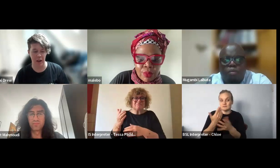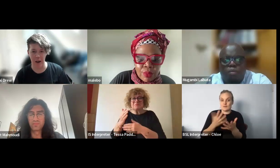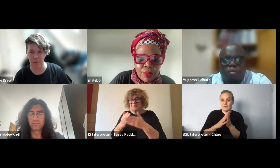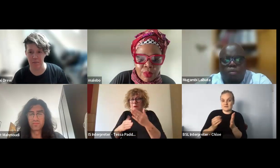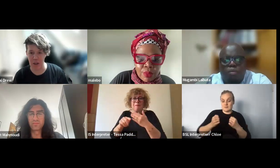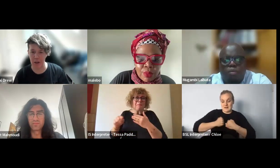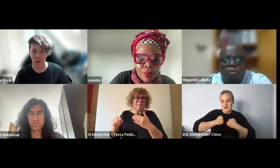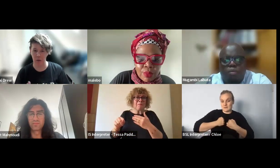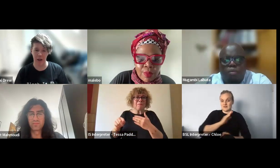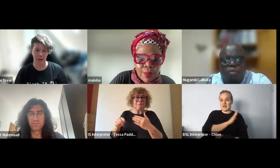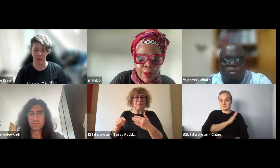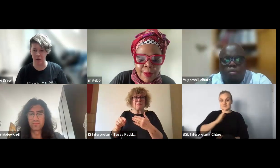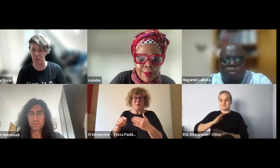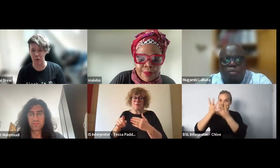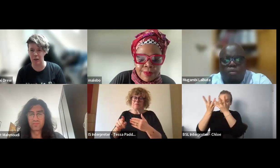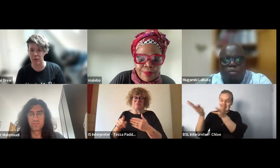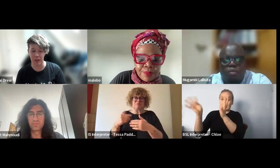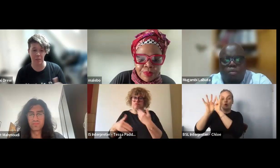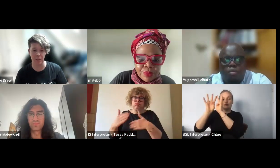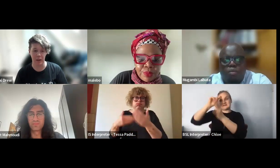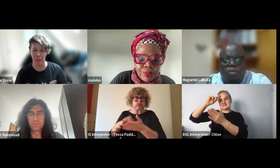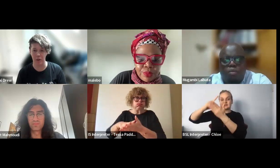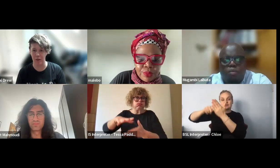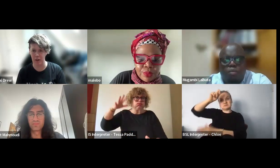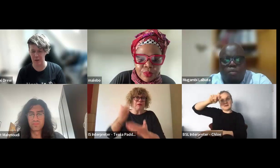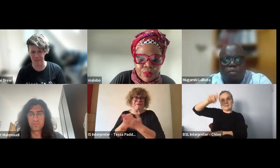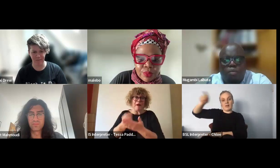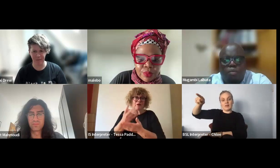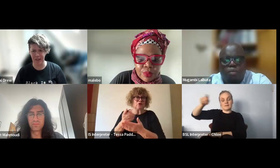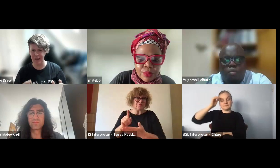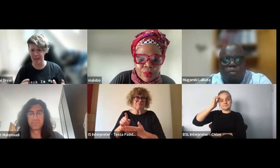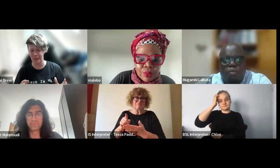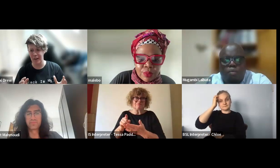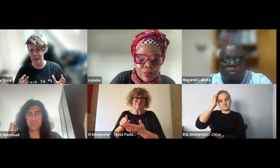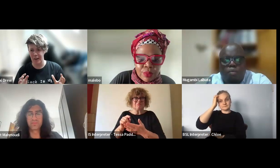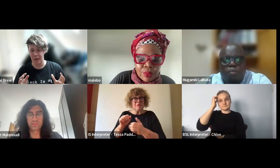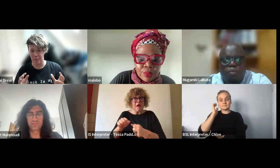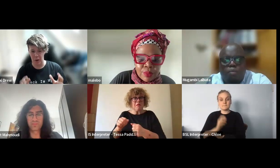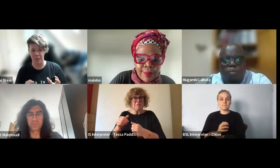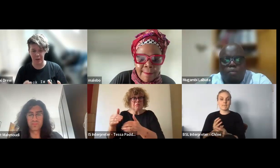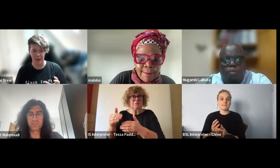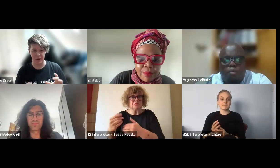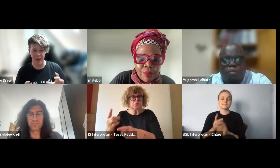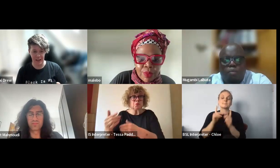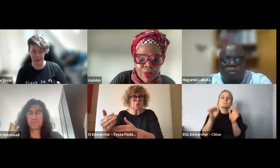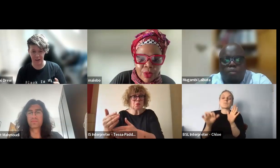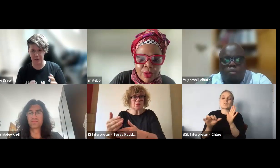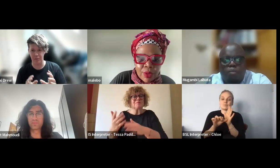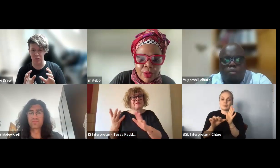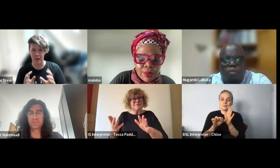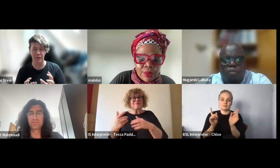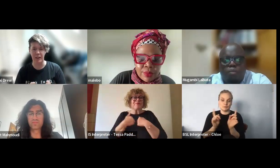military stakeholders or actors or individuals in the armed services. Now, the problem we face